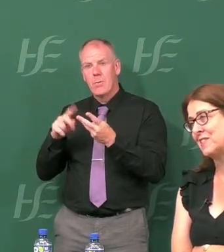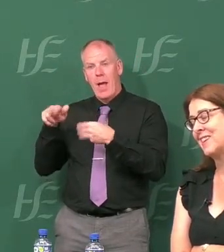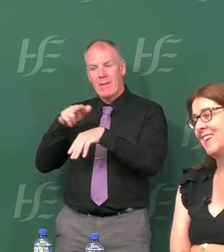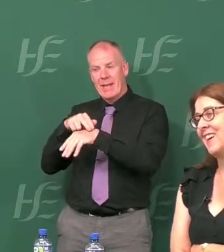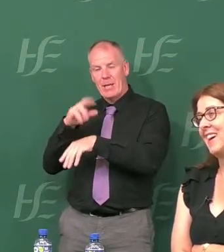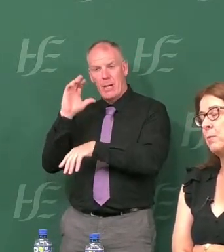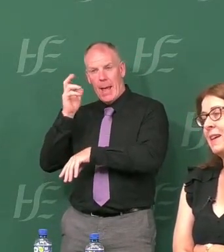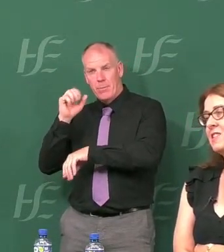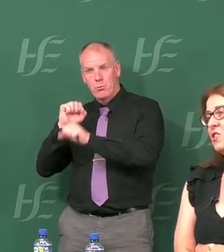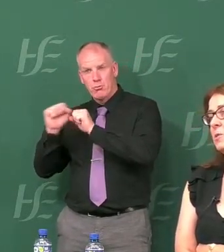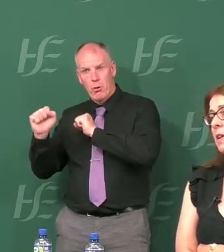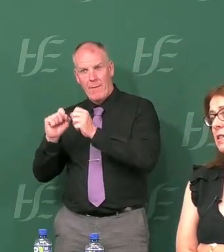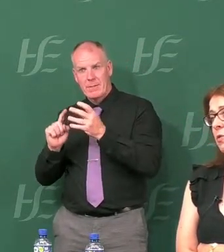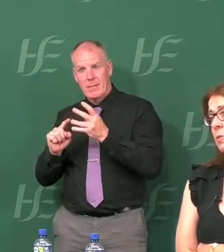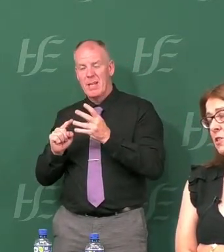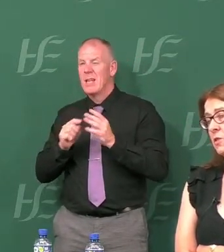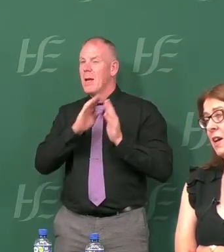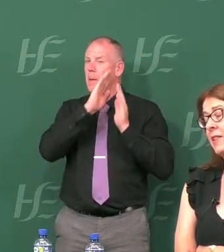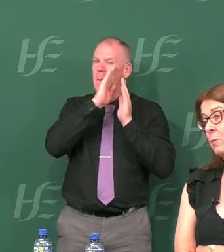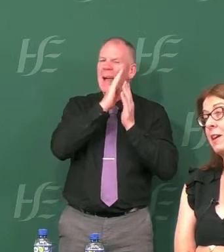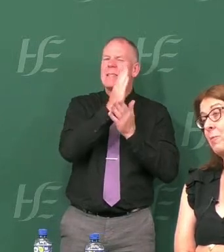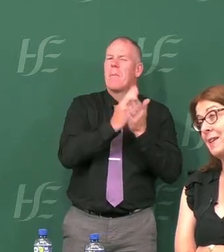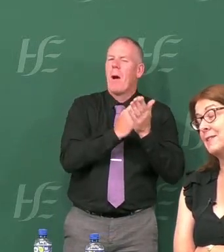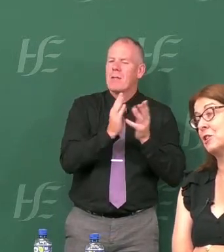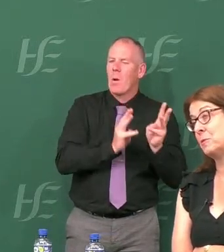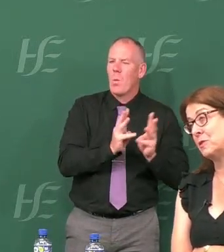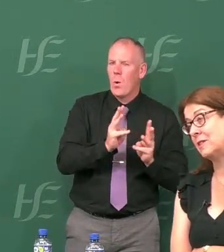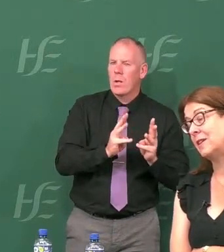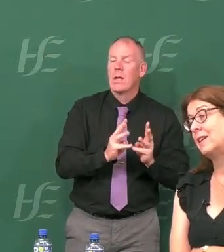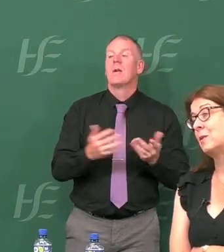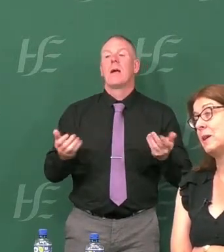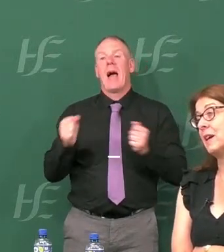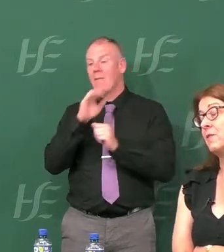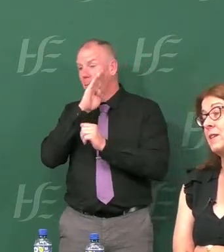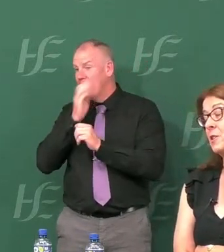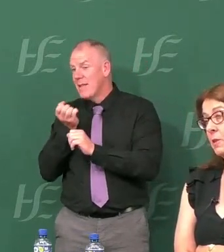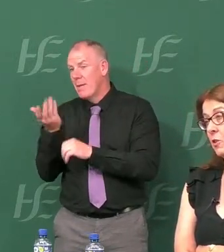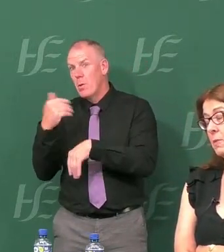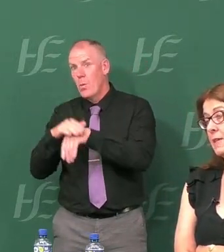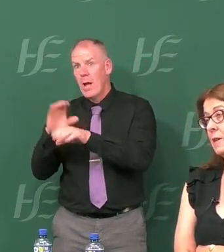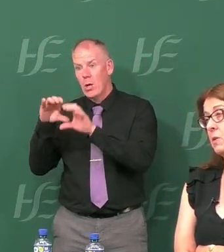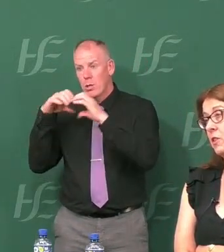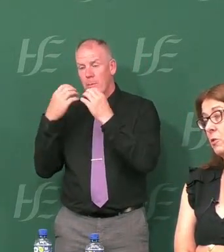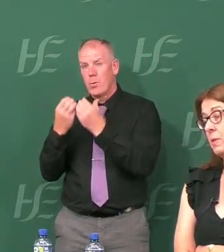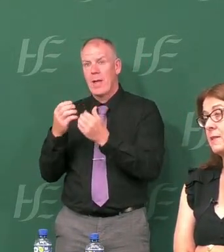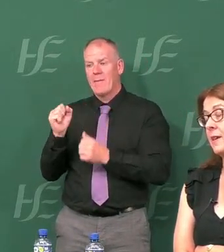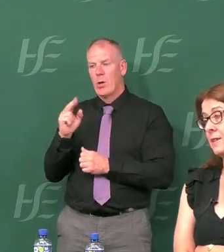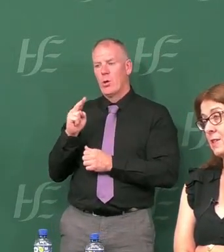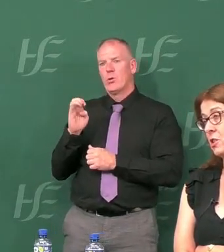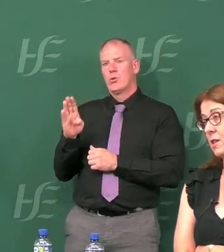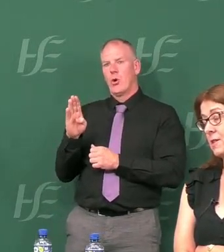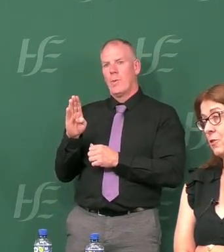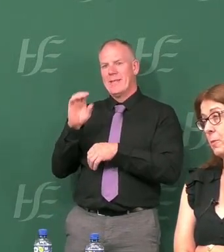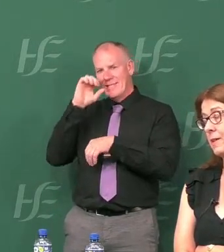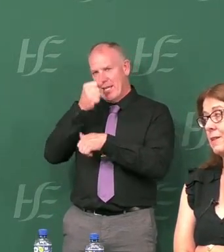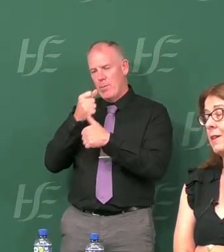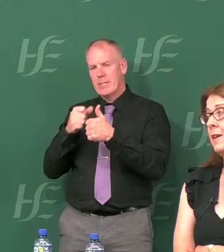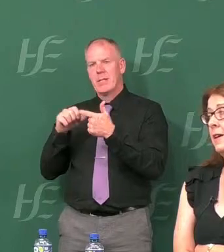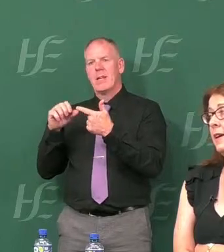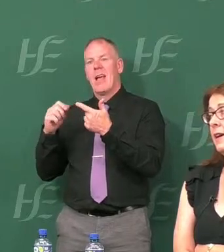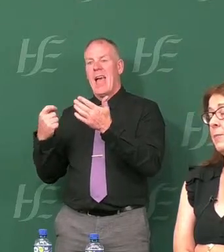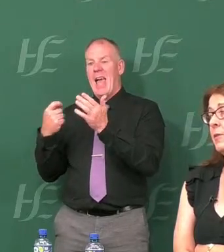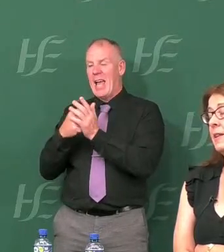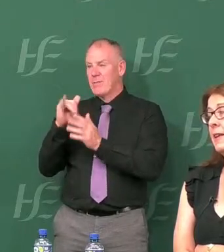Ambulance Service, and beds are just a part of what we do. And then we have beds in the community, we have subacute beds, and we have acute beds and additional ICU